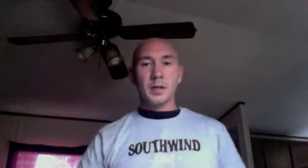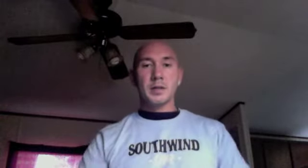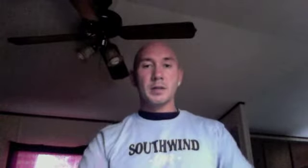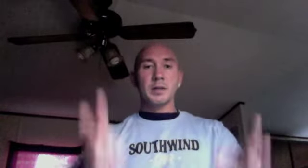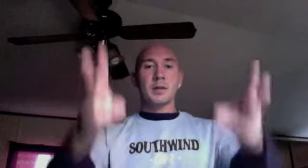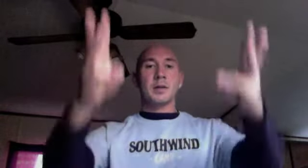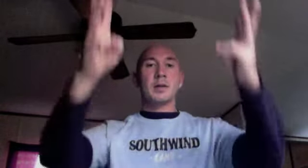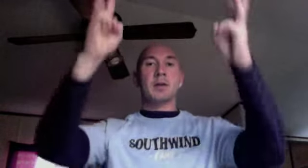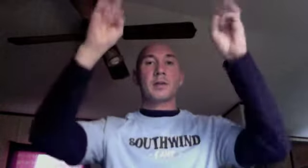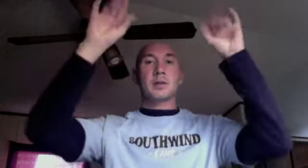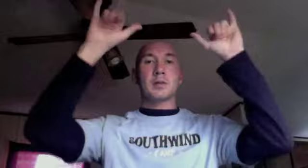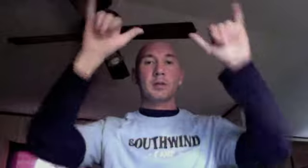ways to go.